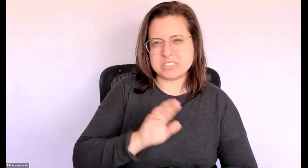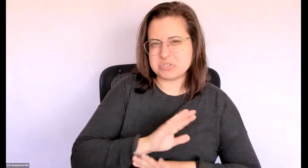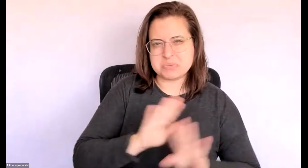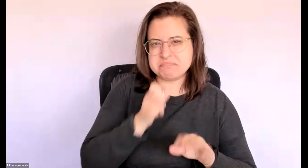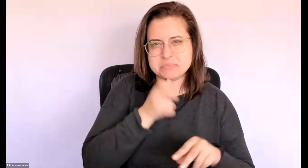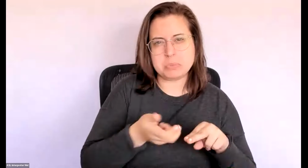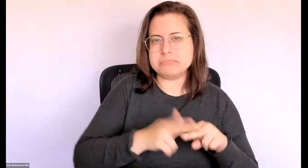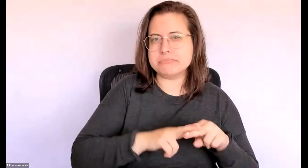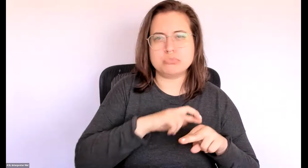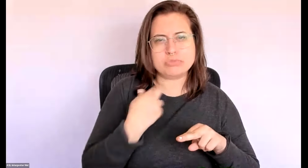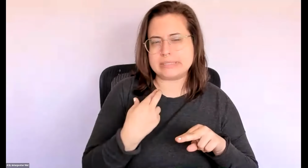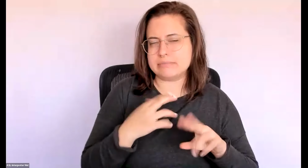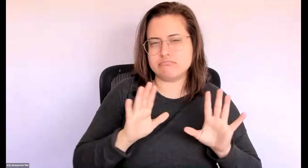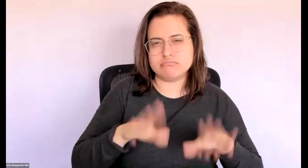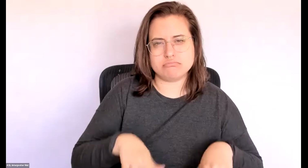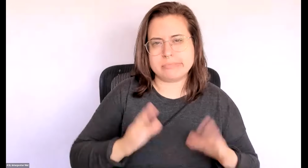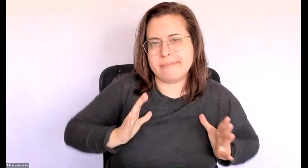cancer.